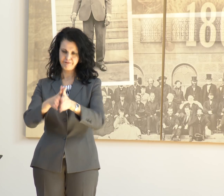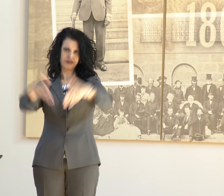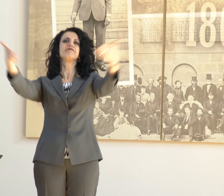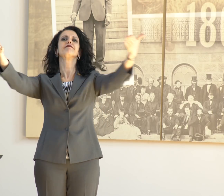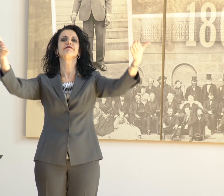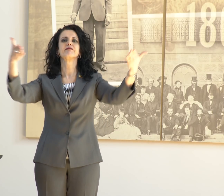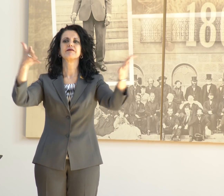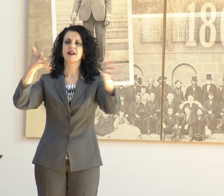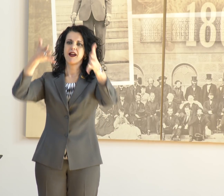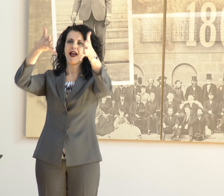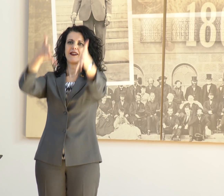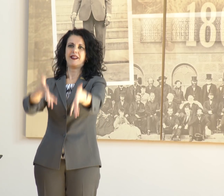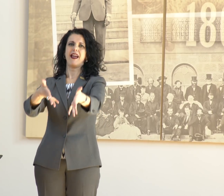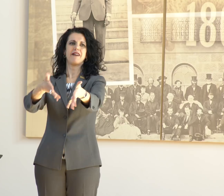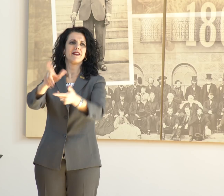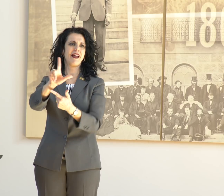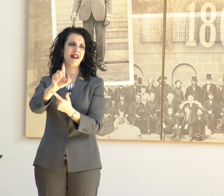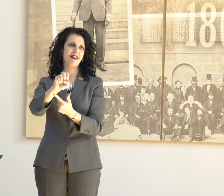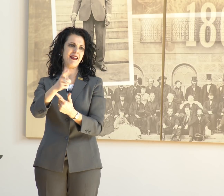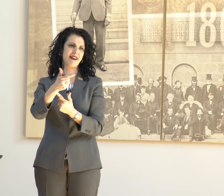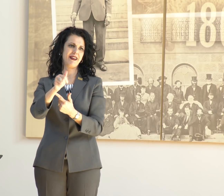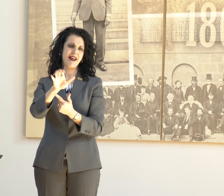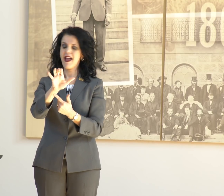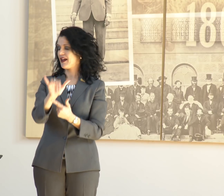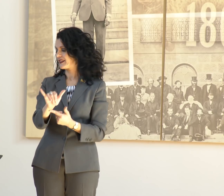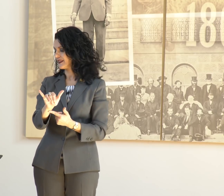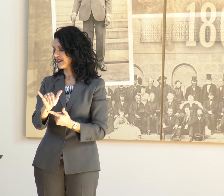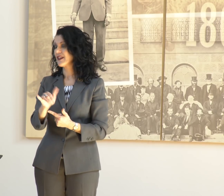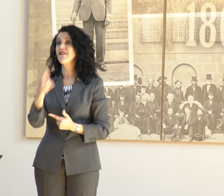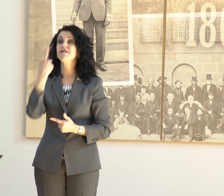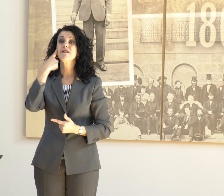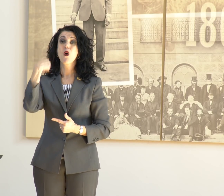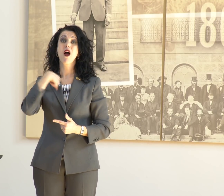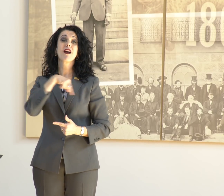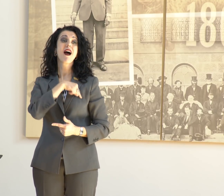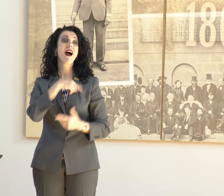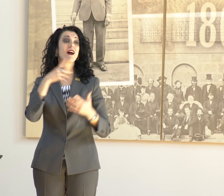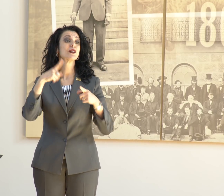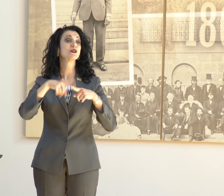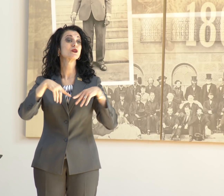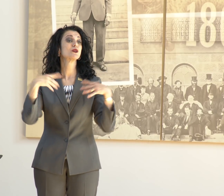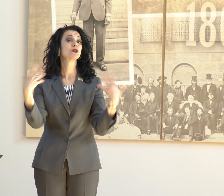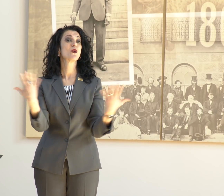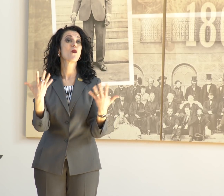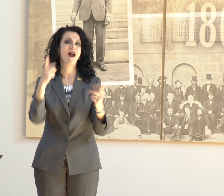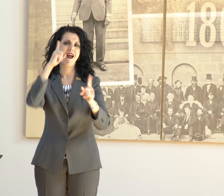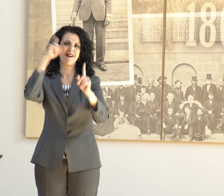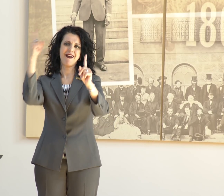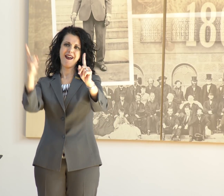But with all of that, he left so much of a legacy.